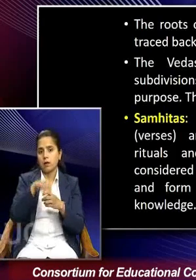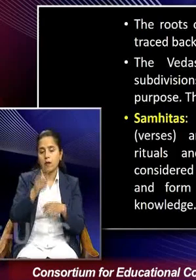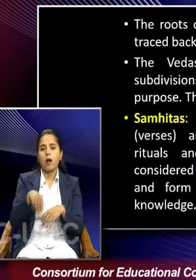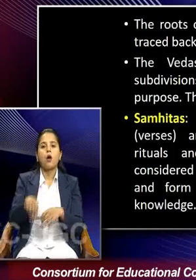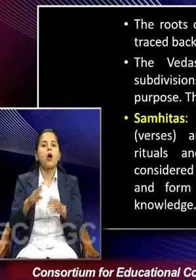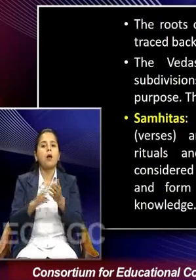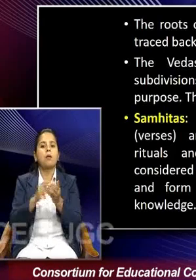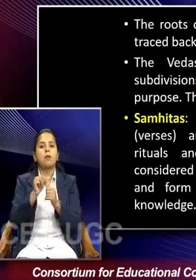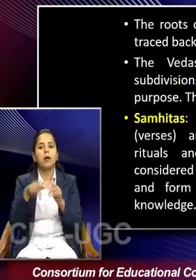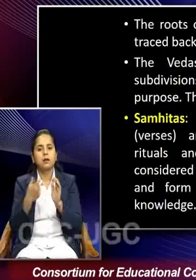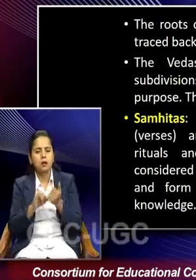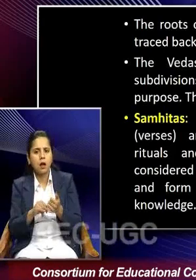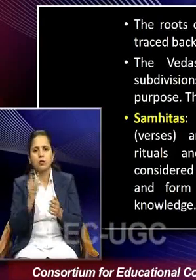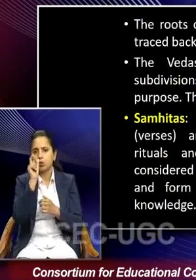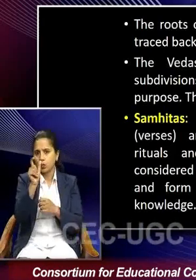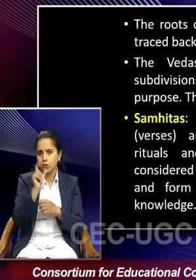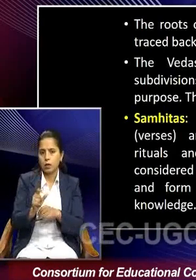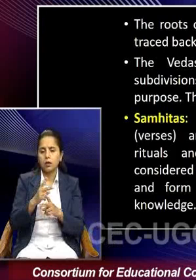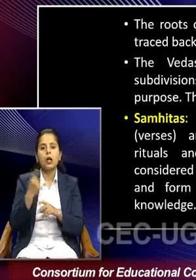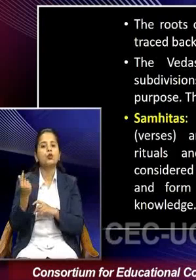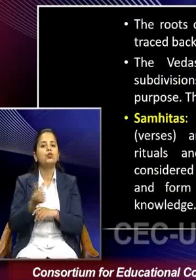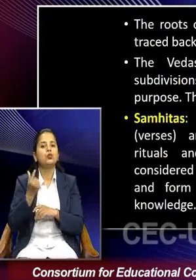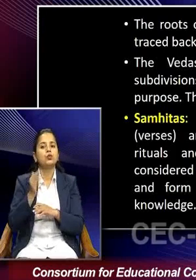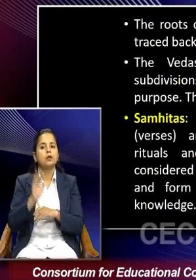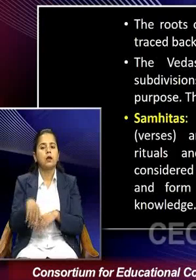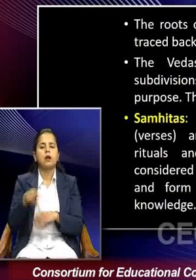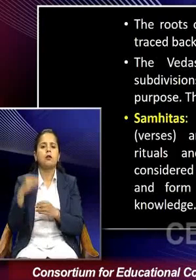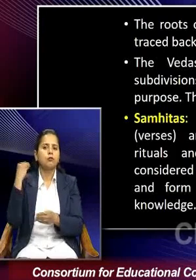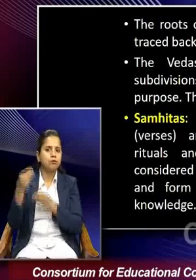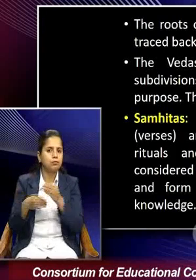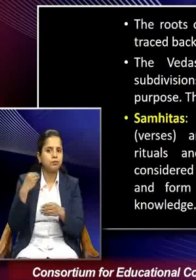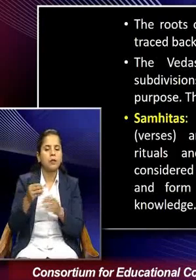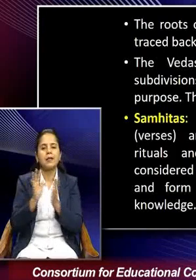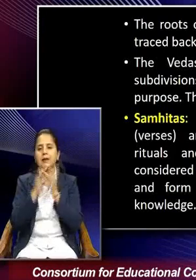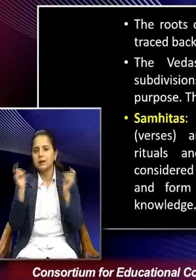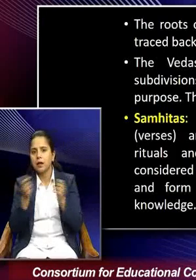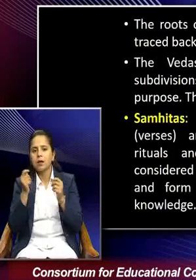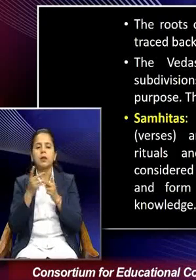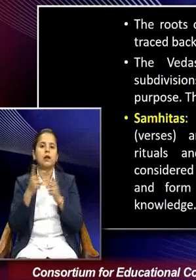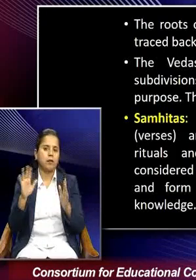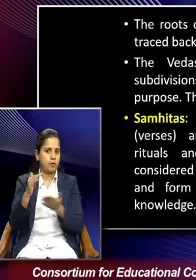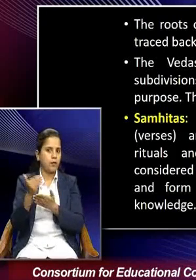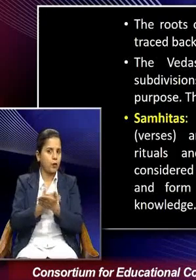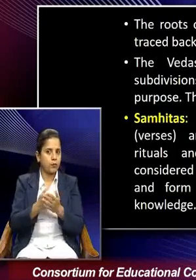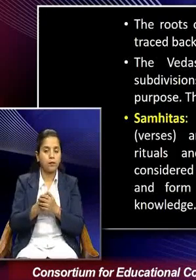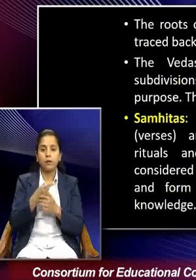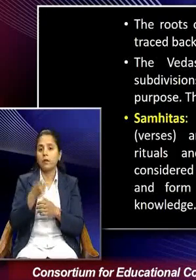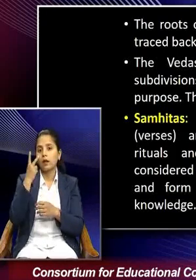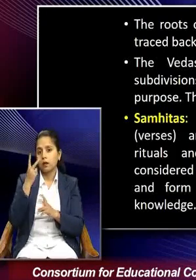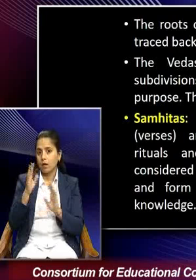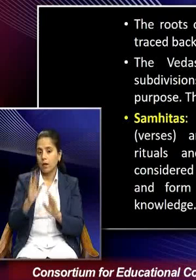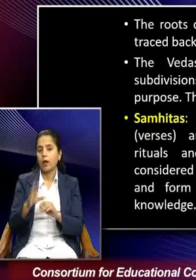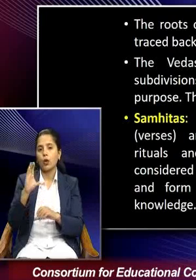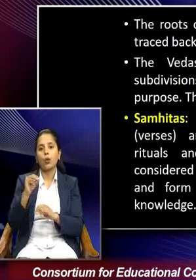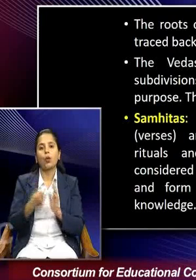mantras or the verses used in rituals and ceremonies. They are considered the